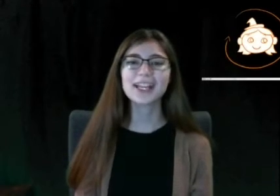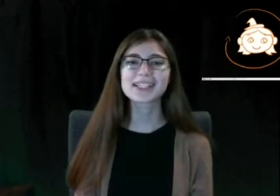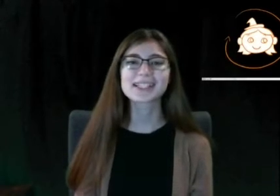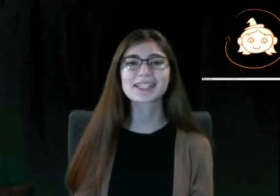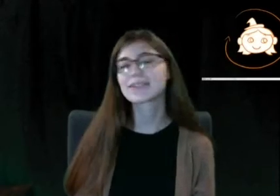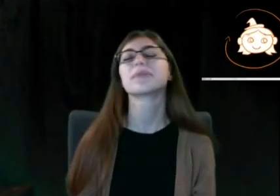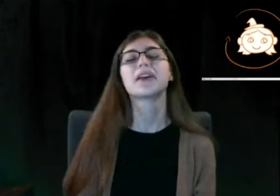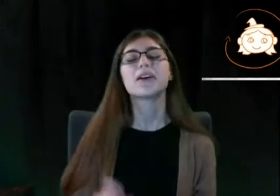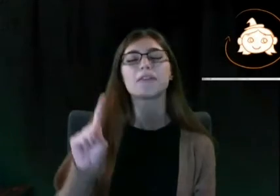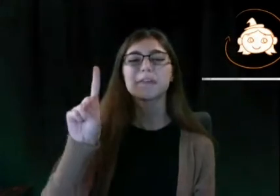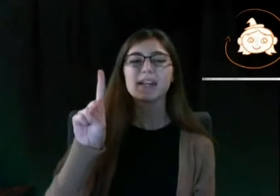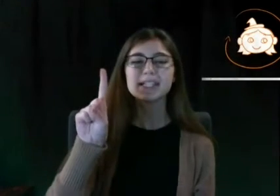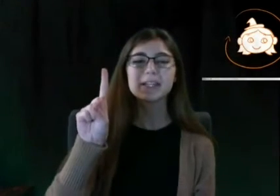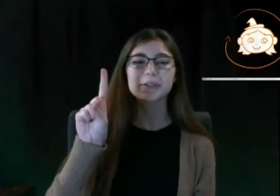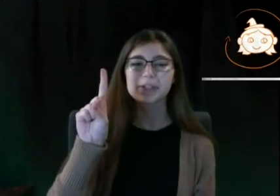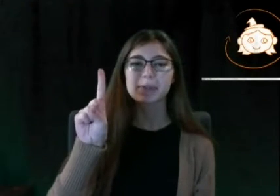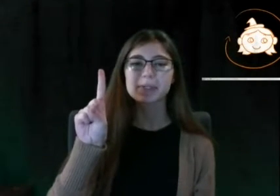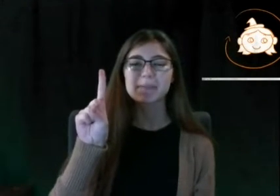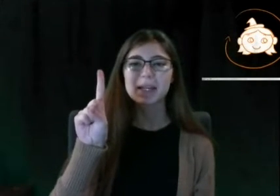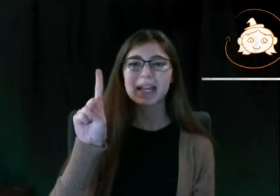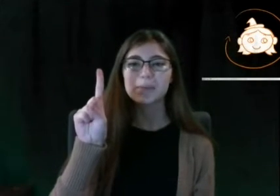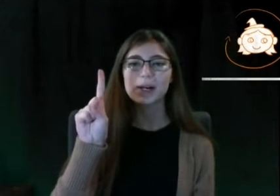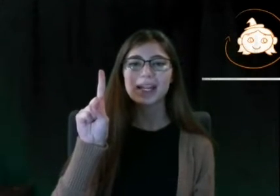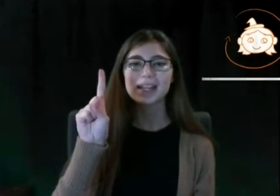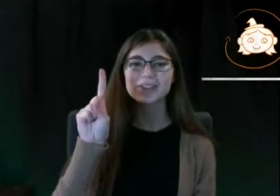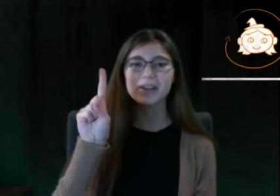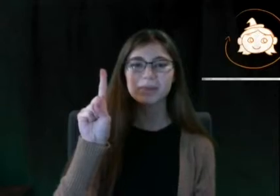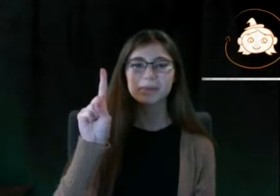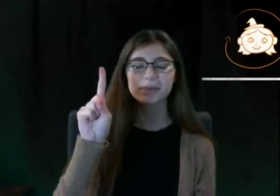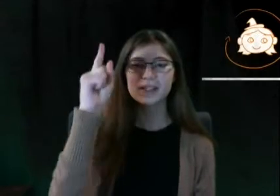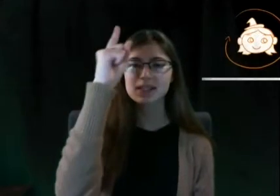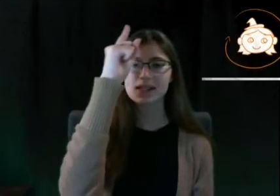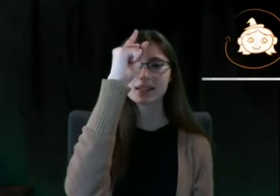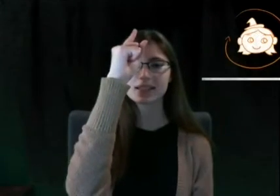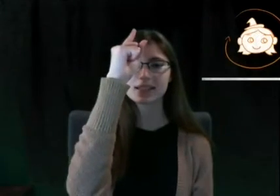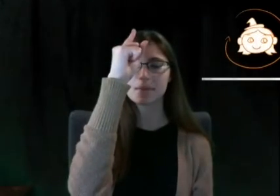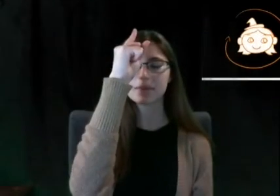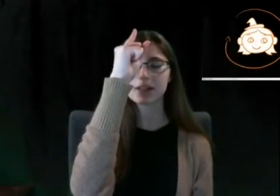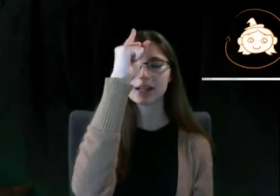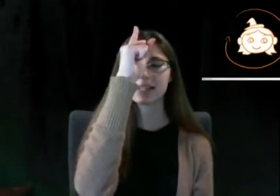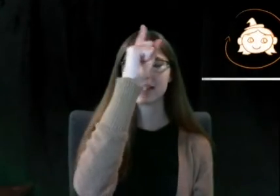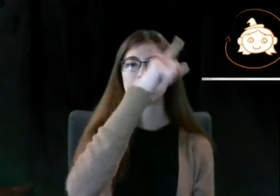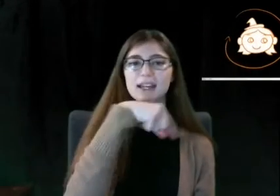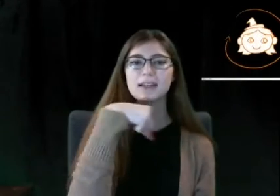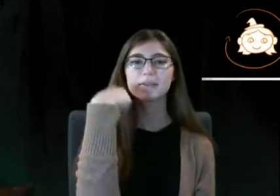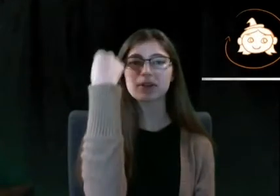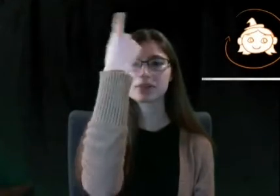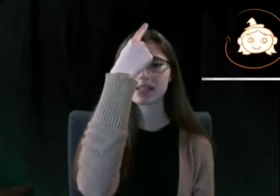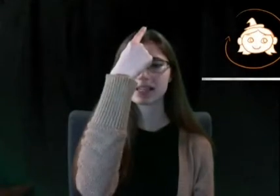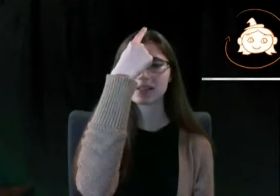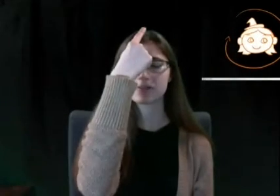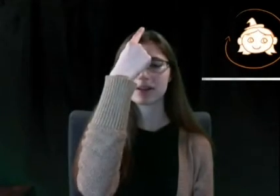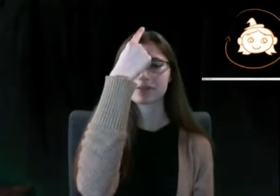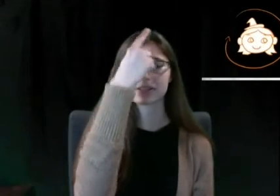Face. For face, you're just going to make a 1 hand shape, start it at the top of your head, and rotate it around your